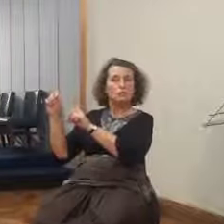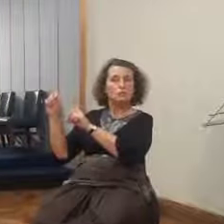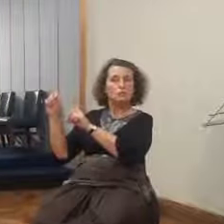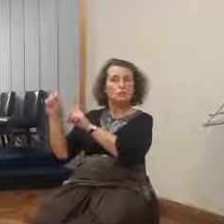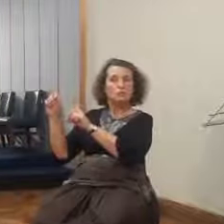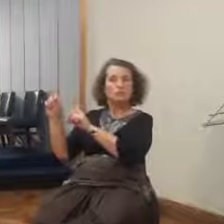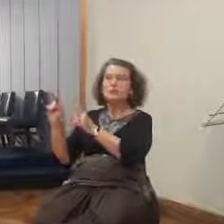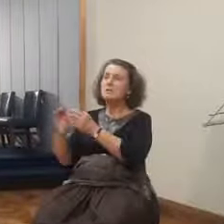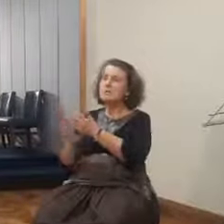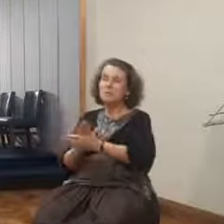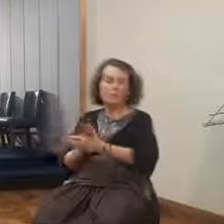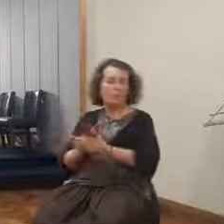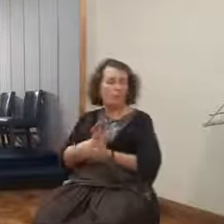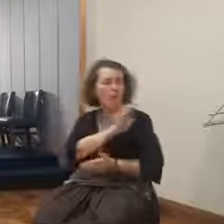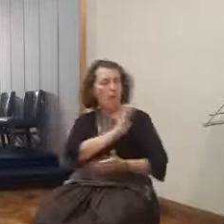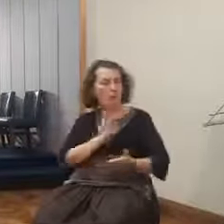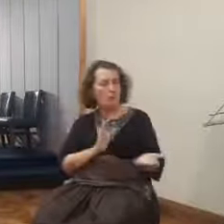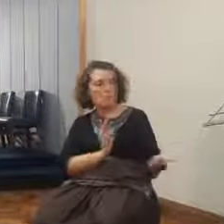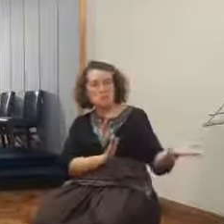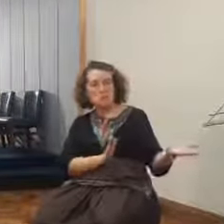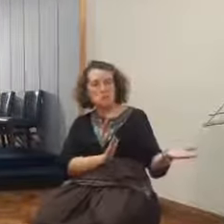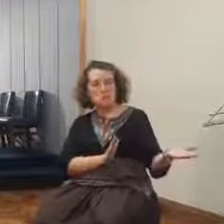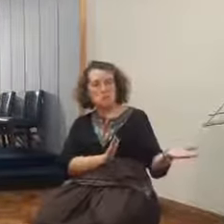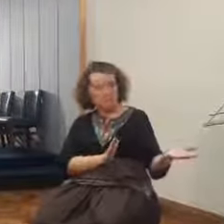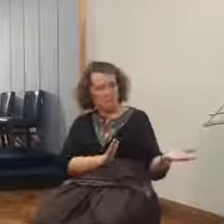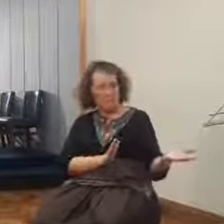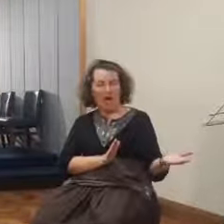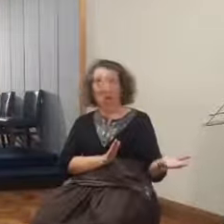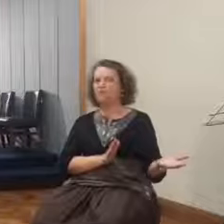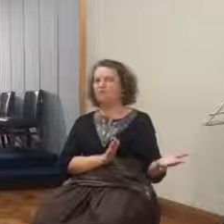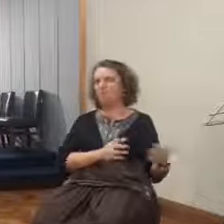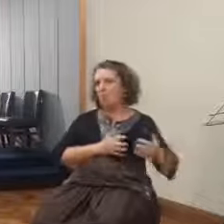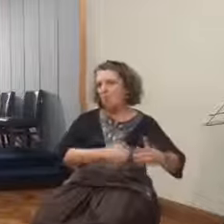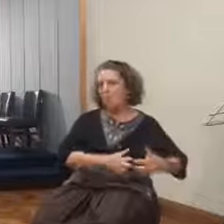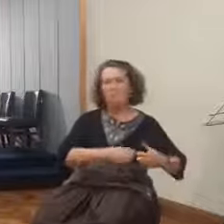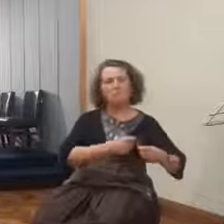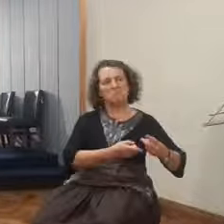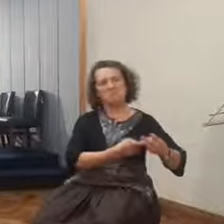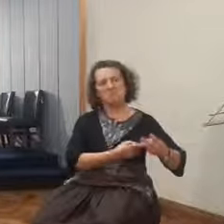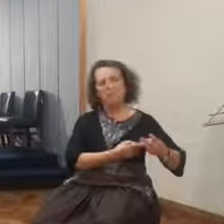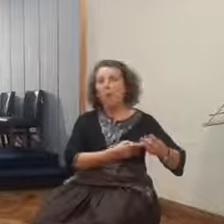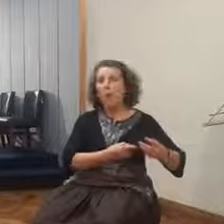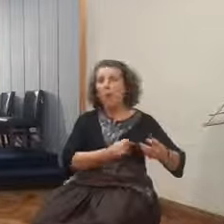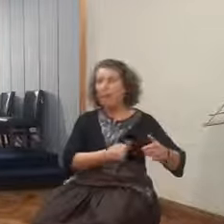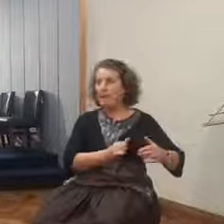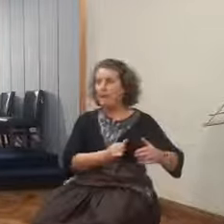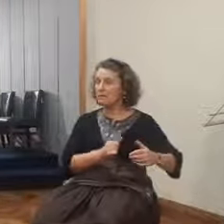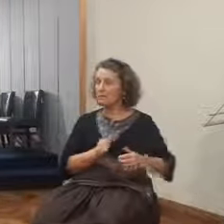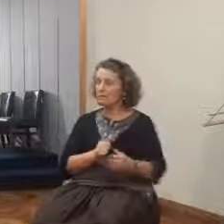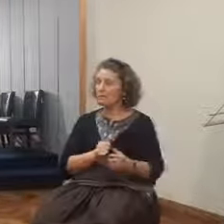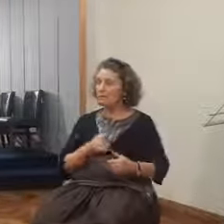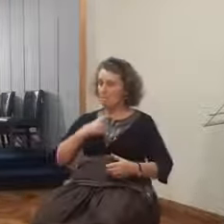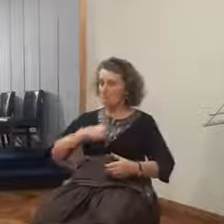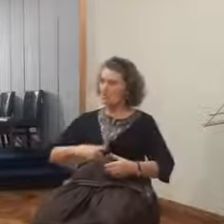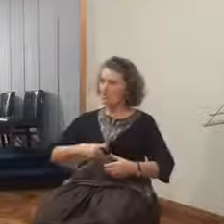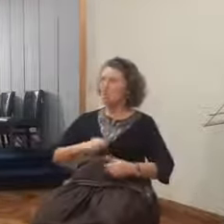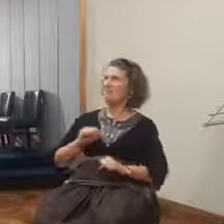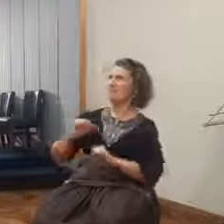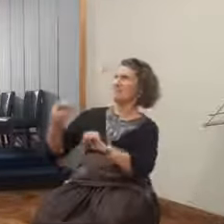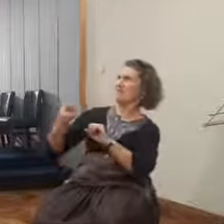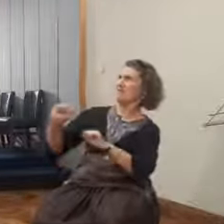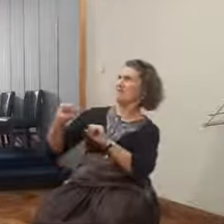military people, no matter what defences we may put up as individuals against the Lord our God, no matter in what we might